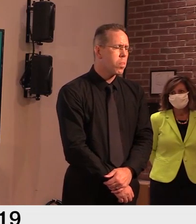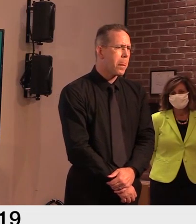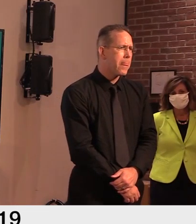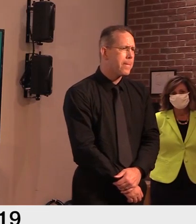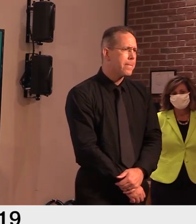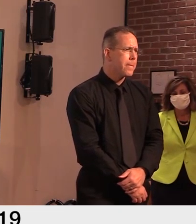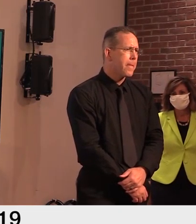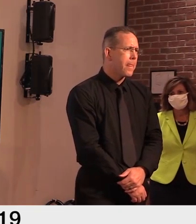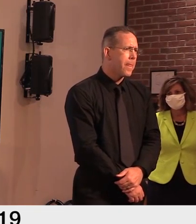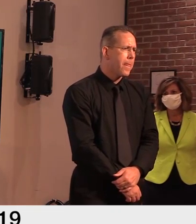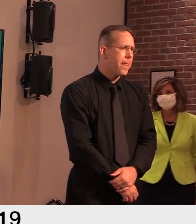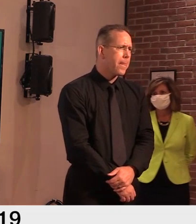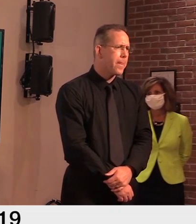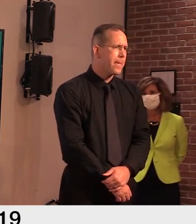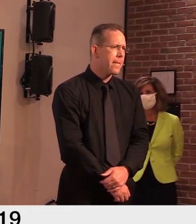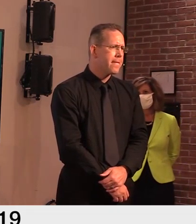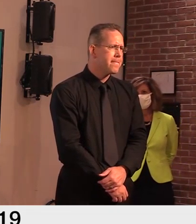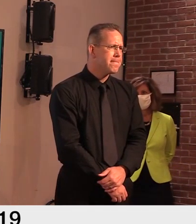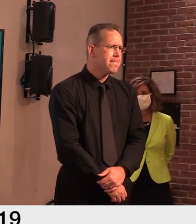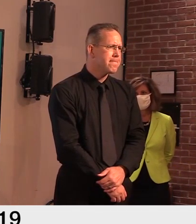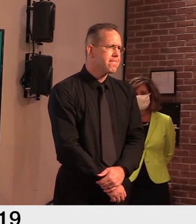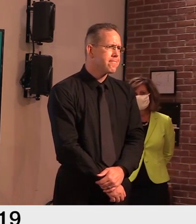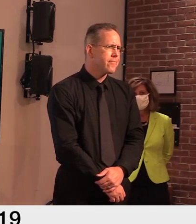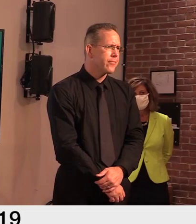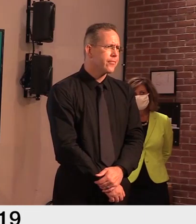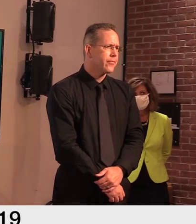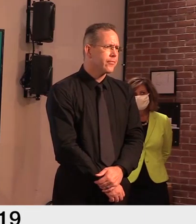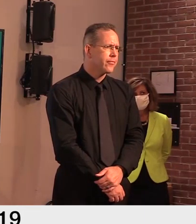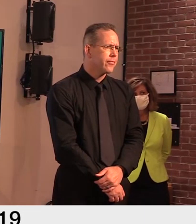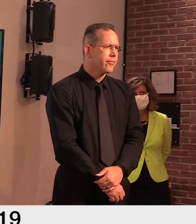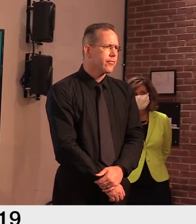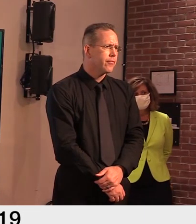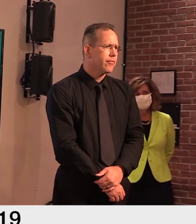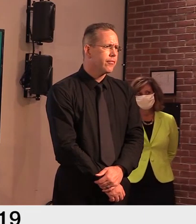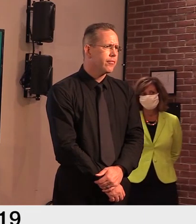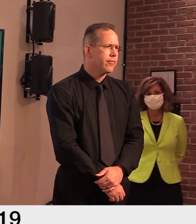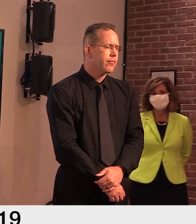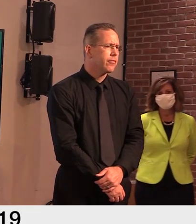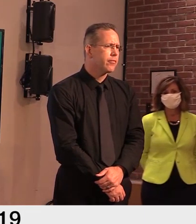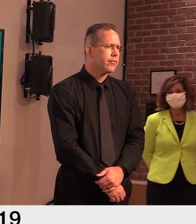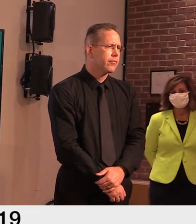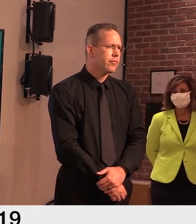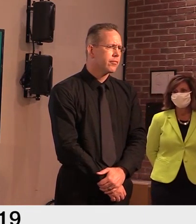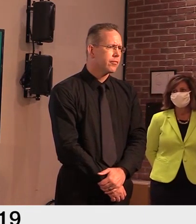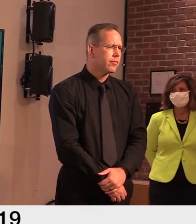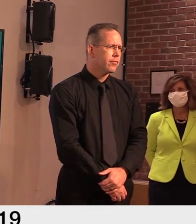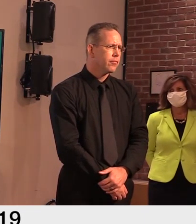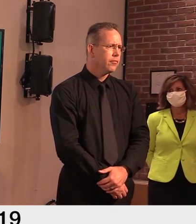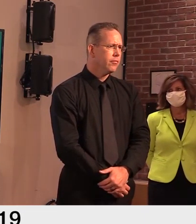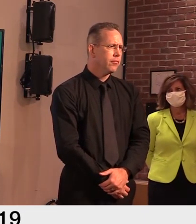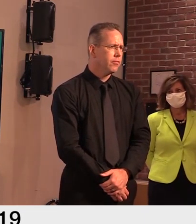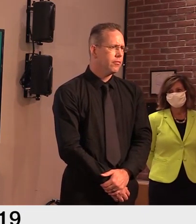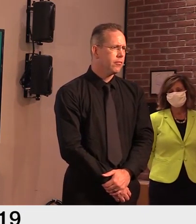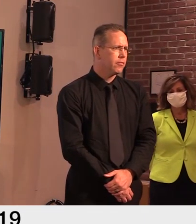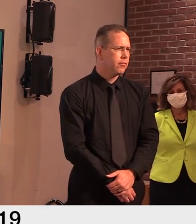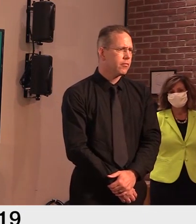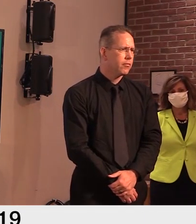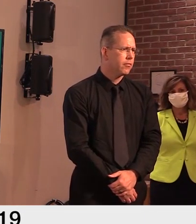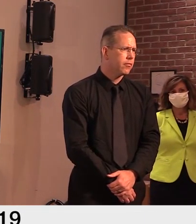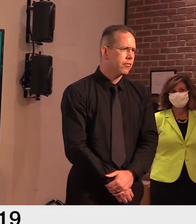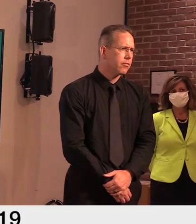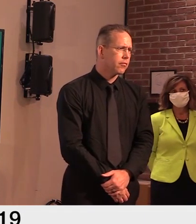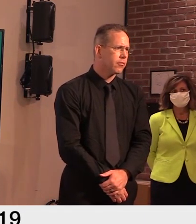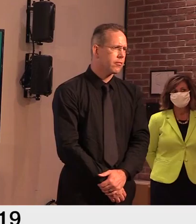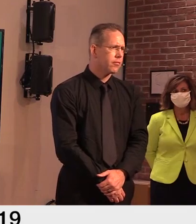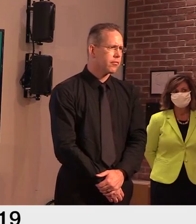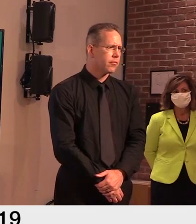conferences to comment on the recent police misconduct cases nationwide. And Vermont had another police officer arrested